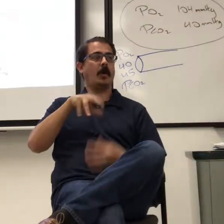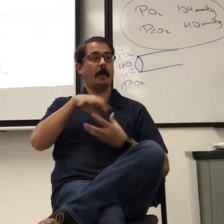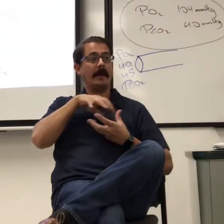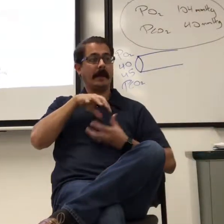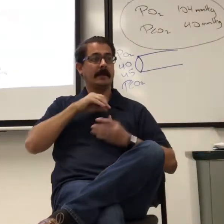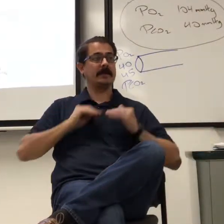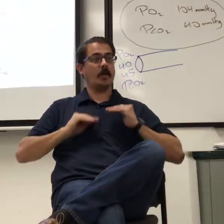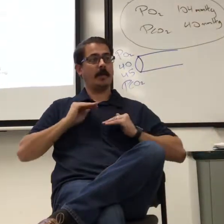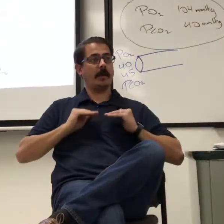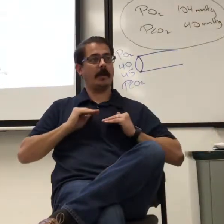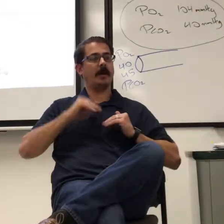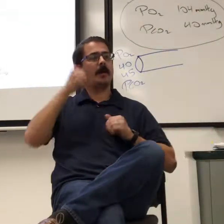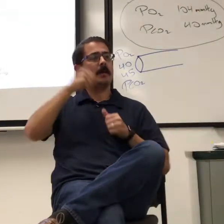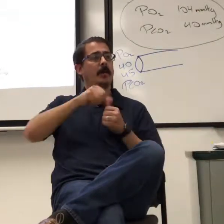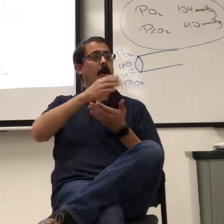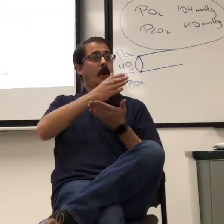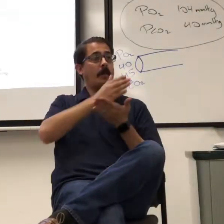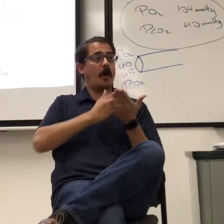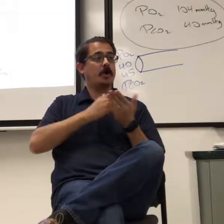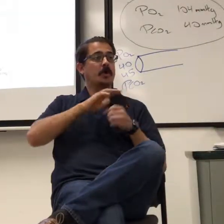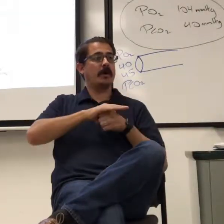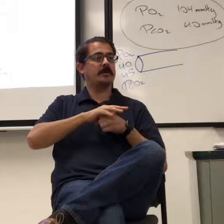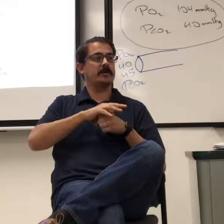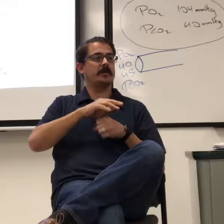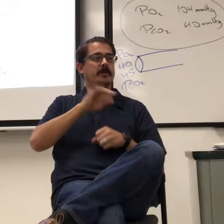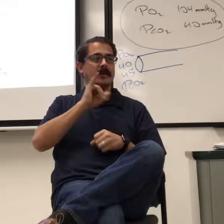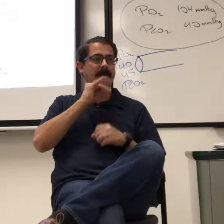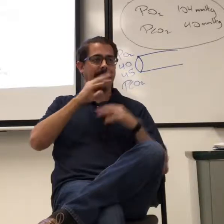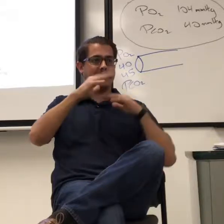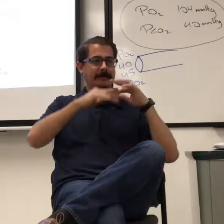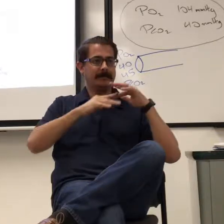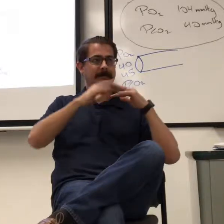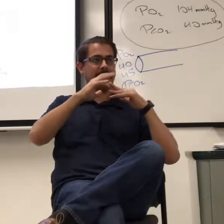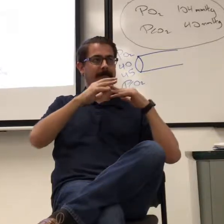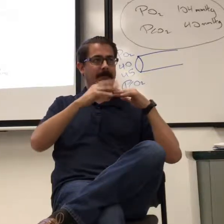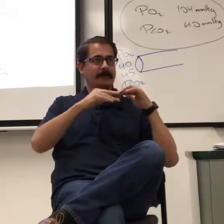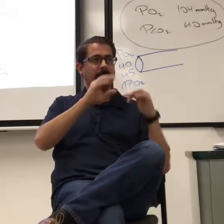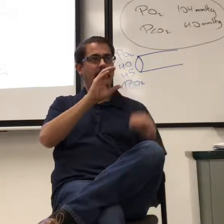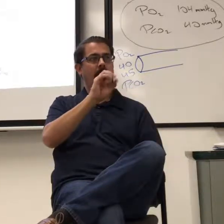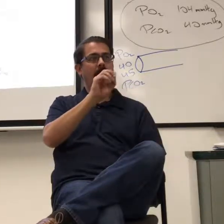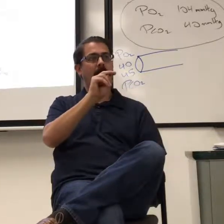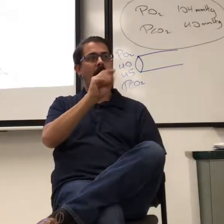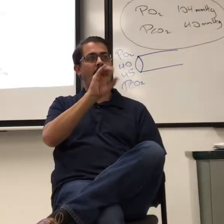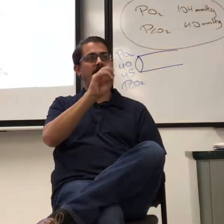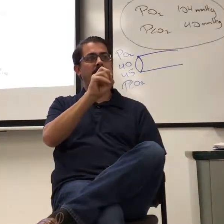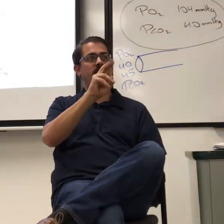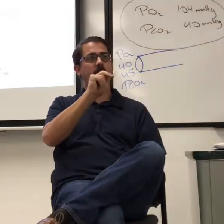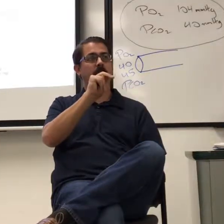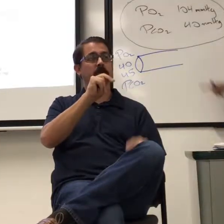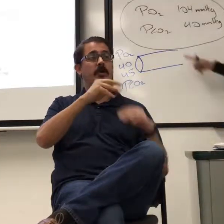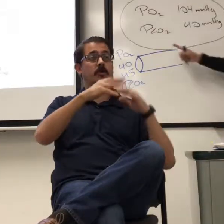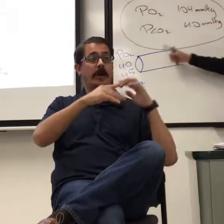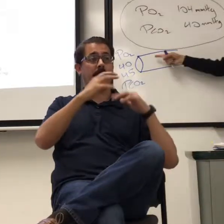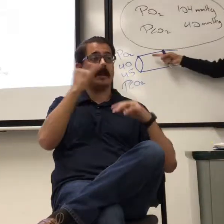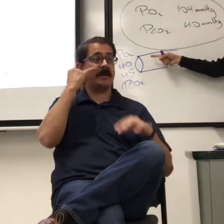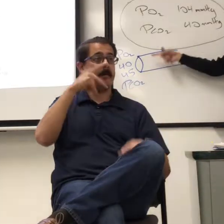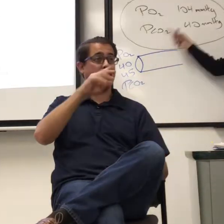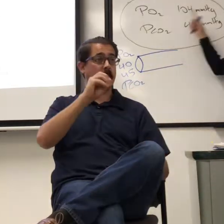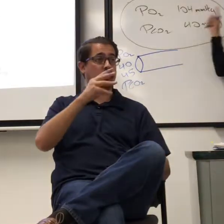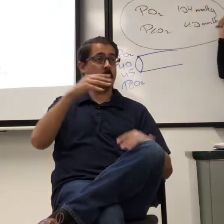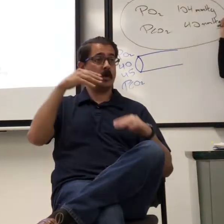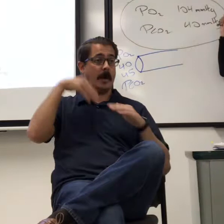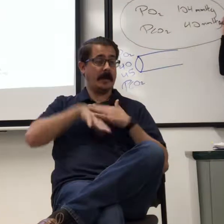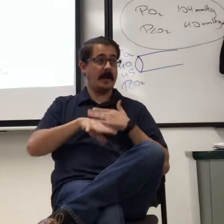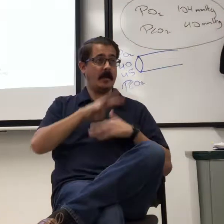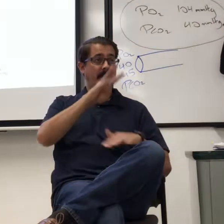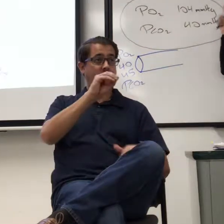Remember, partial pressure gradients are just like concentration gradients. So if PO2 coming in is 40 and